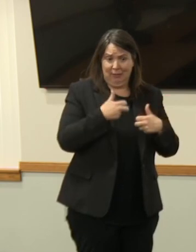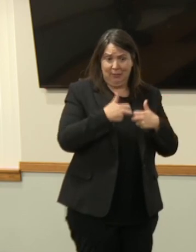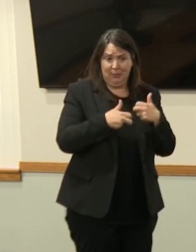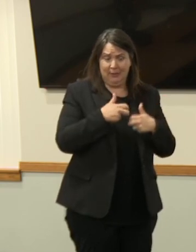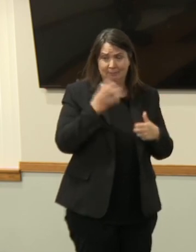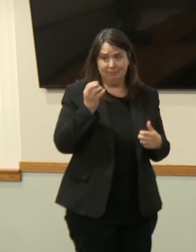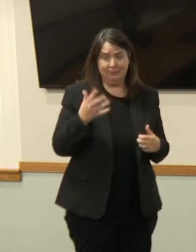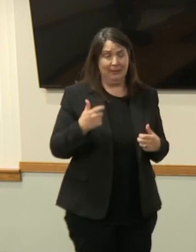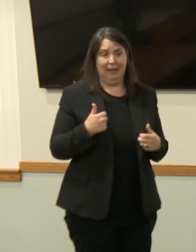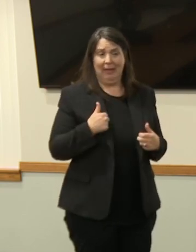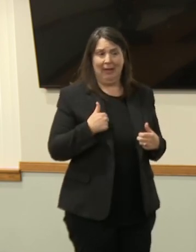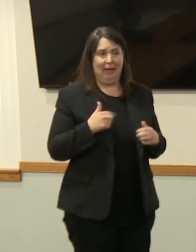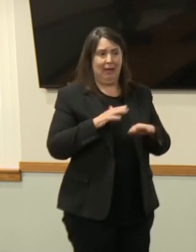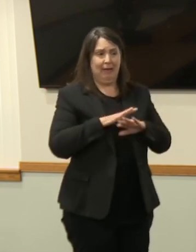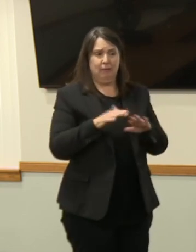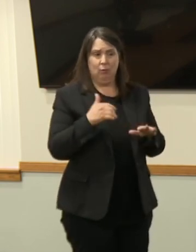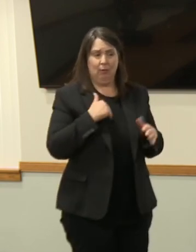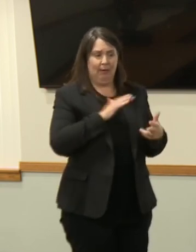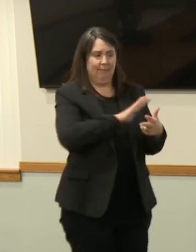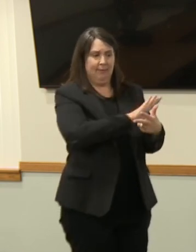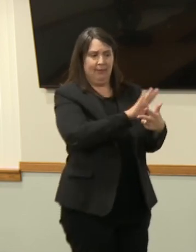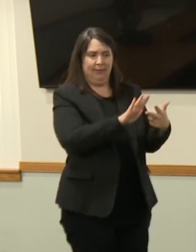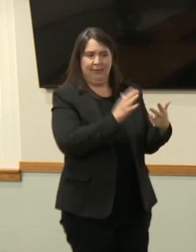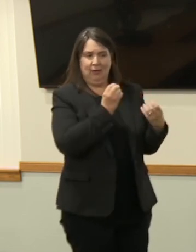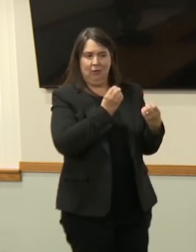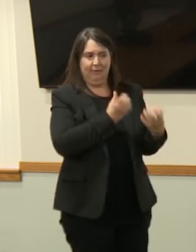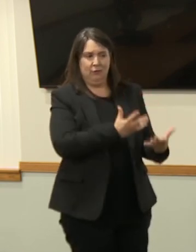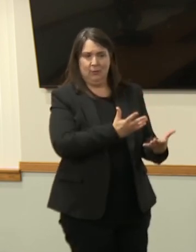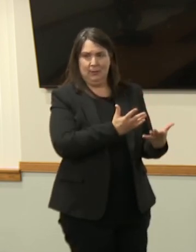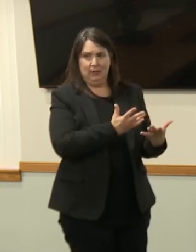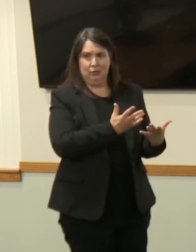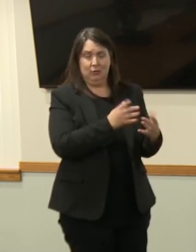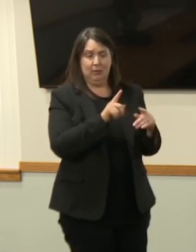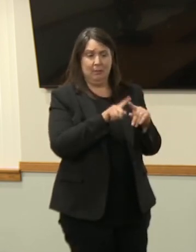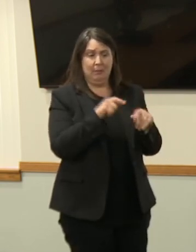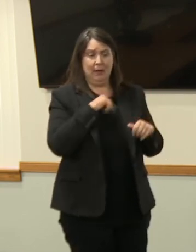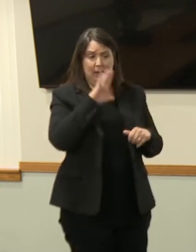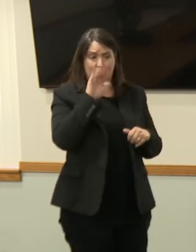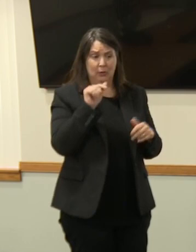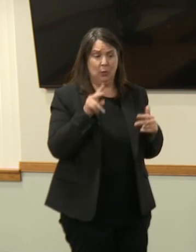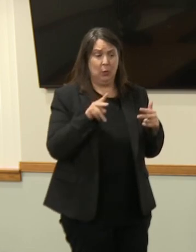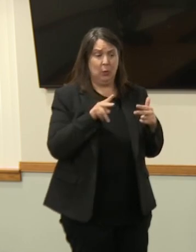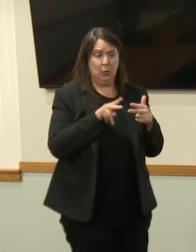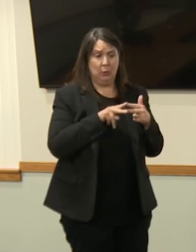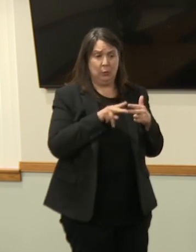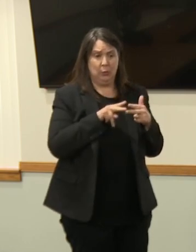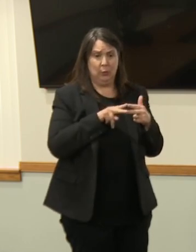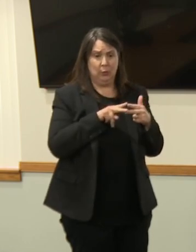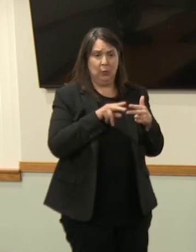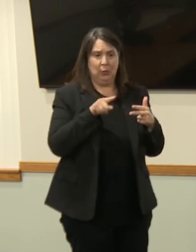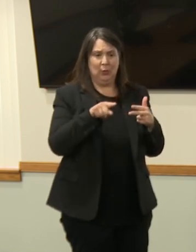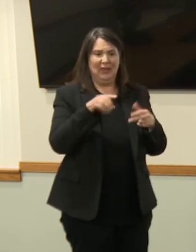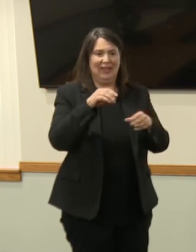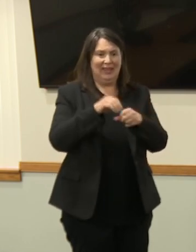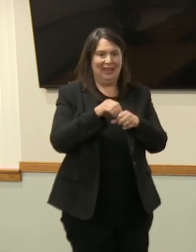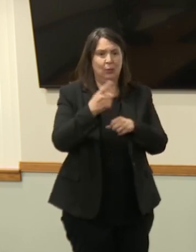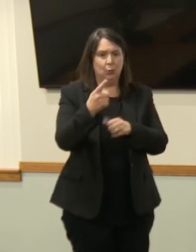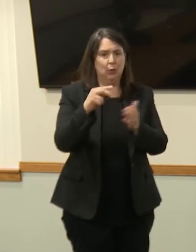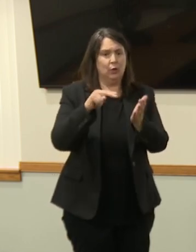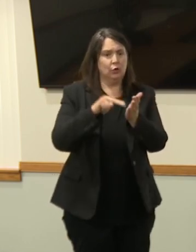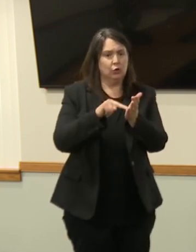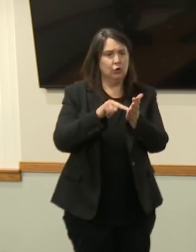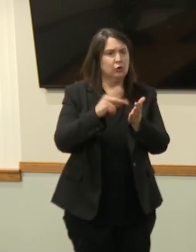don't have that available with me. I do know that 2 of them were part of an ongoing outbreak in a long-term care